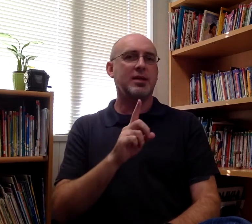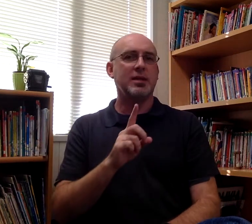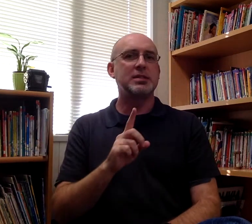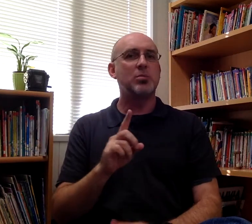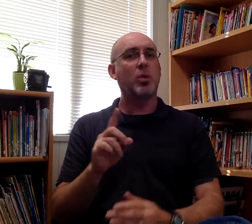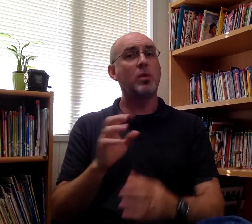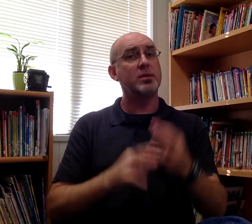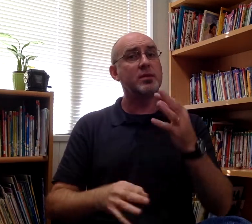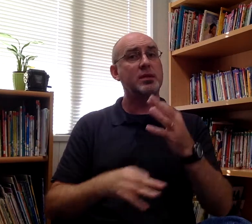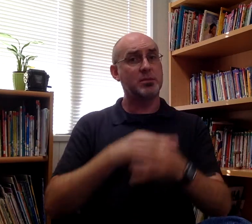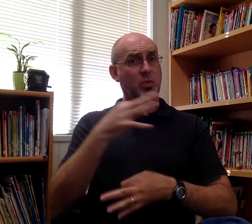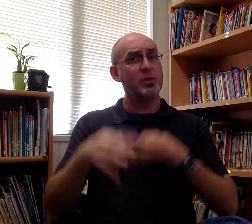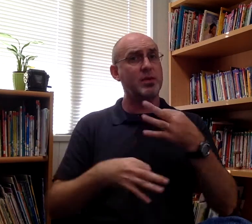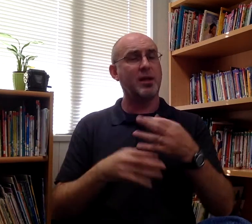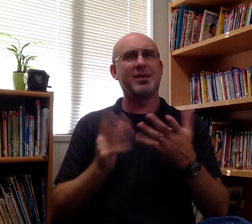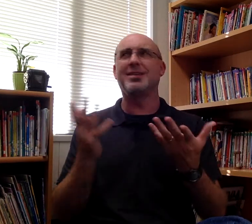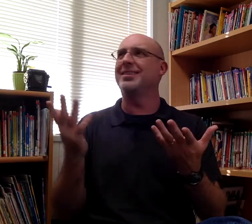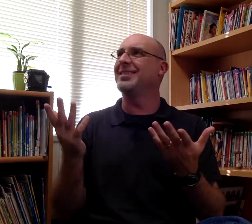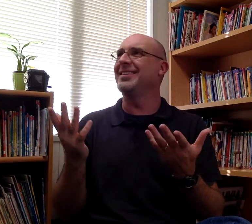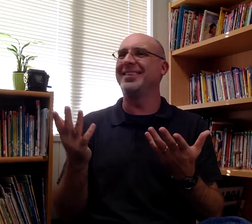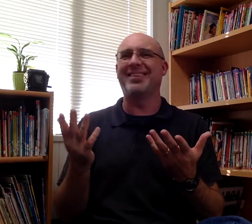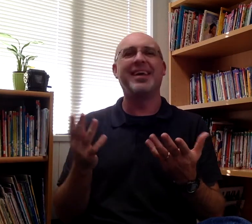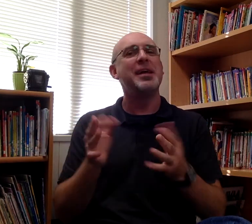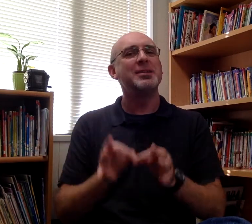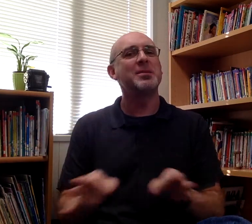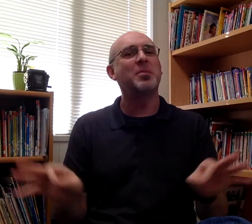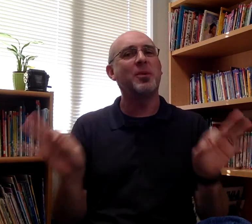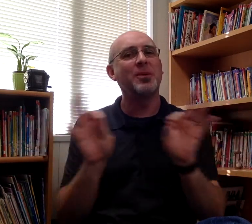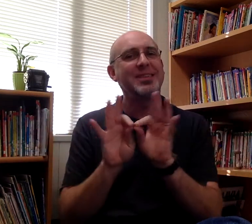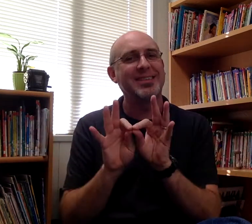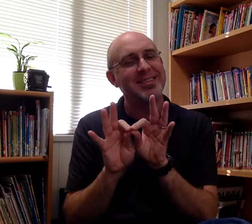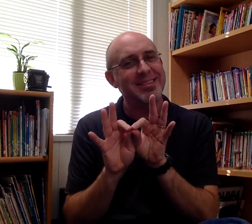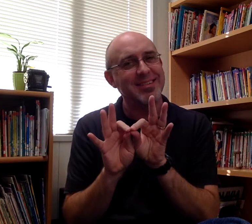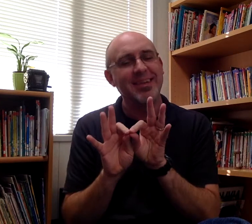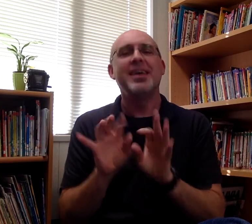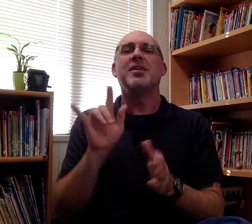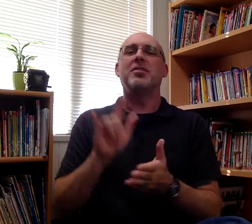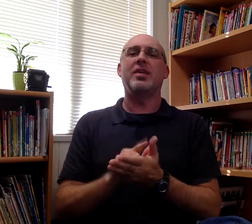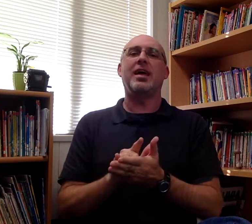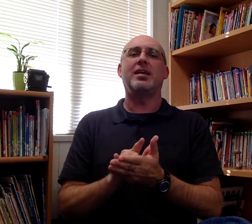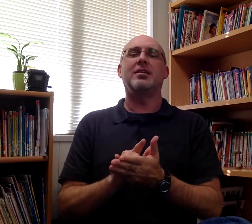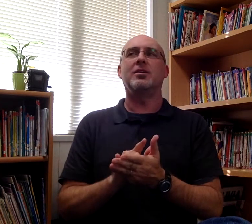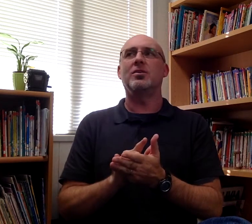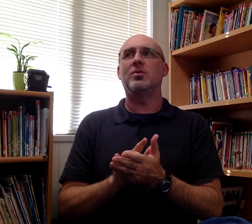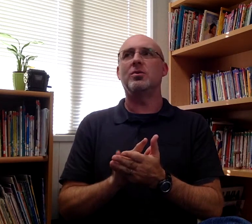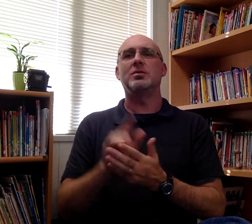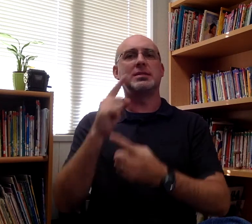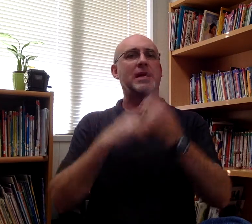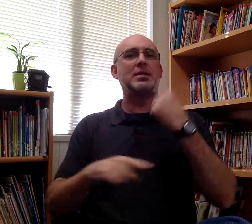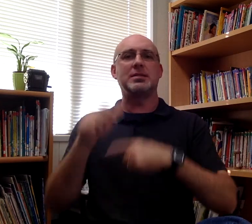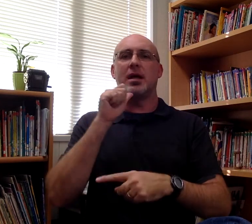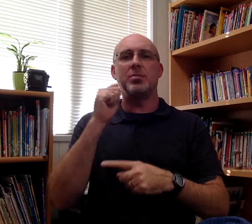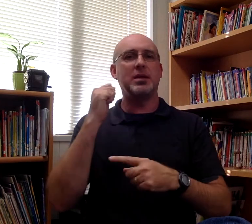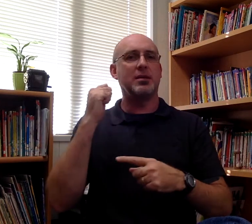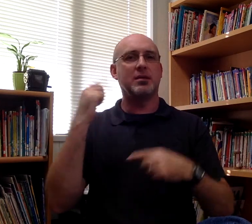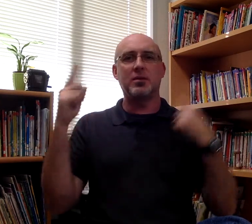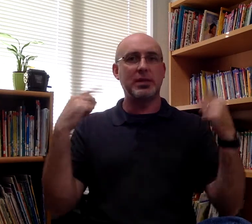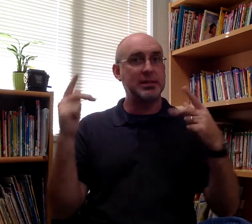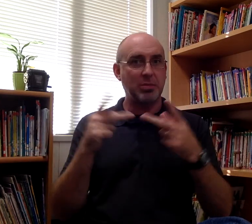really, it's important that your signs not be in crazy